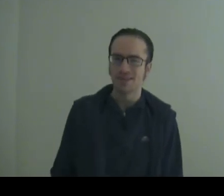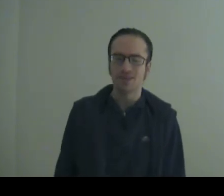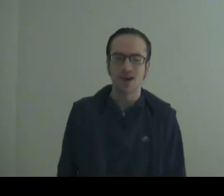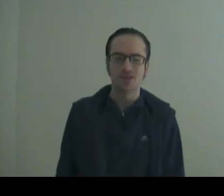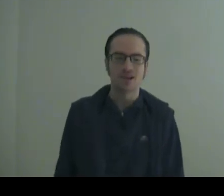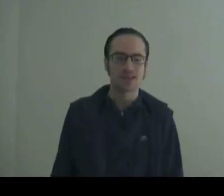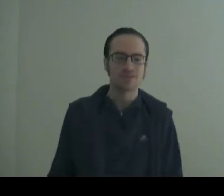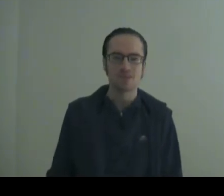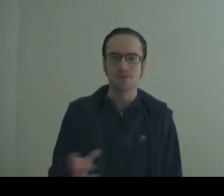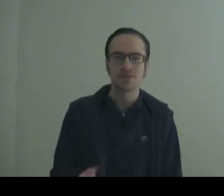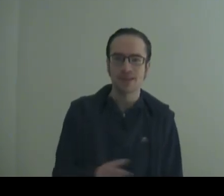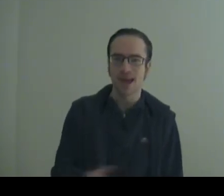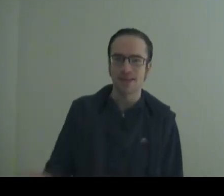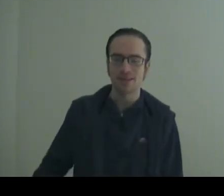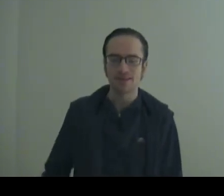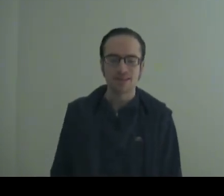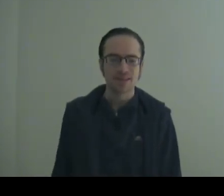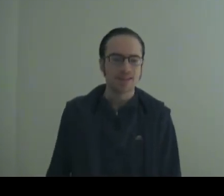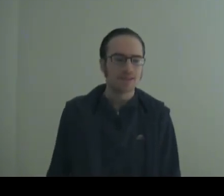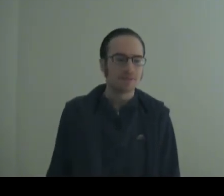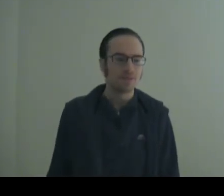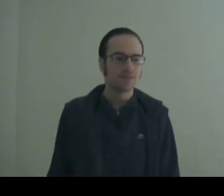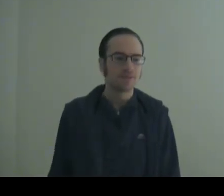enough contrast between that and the